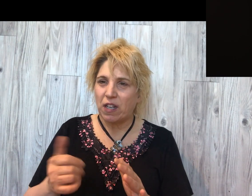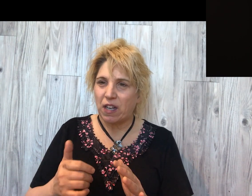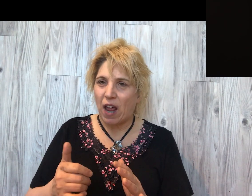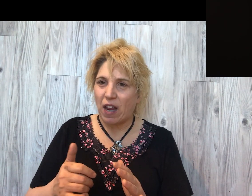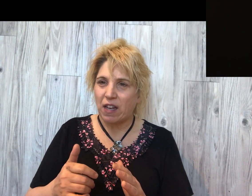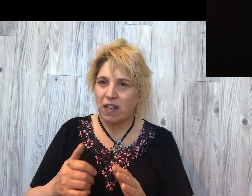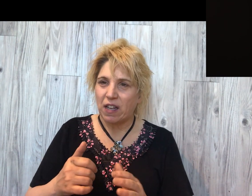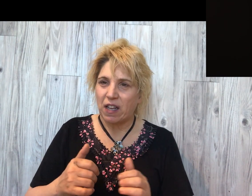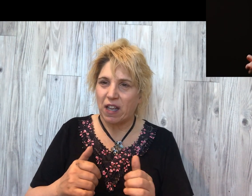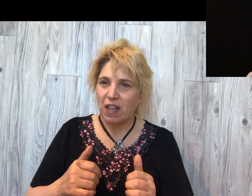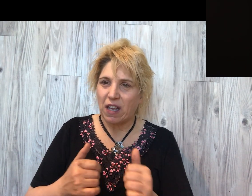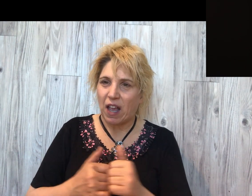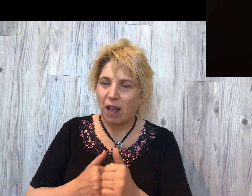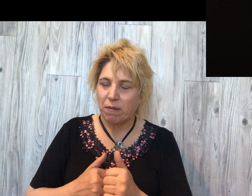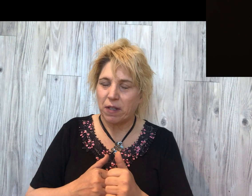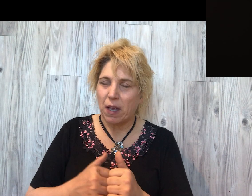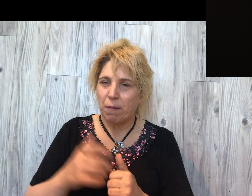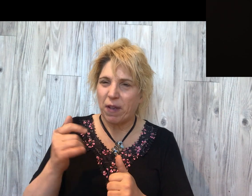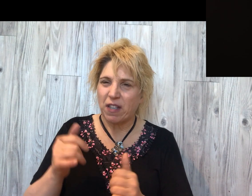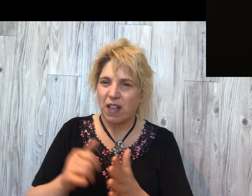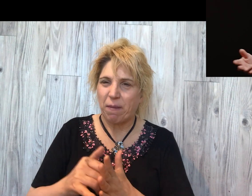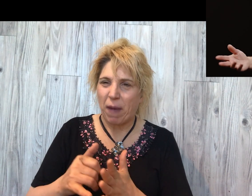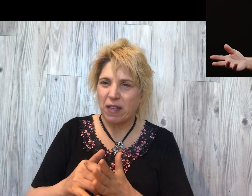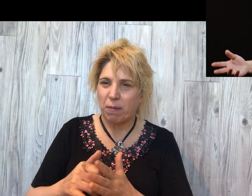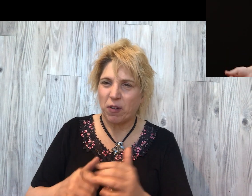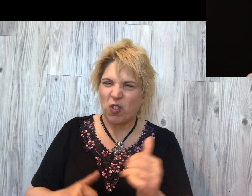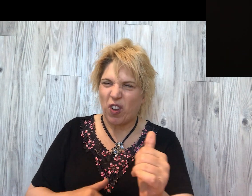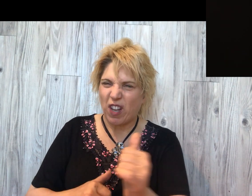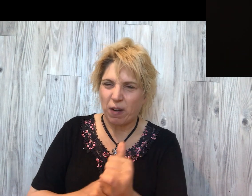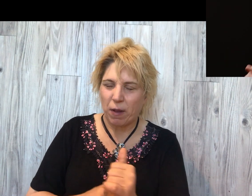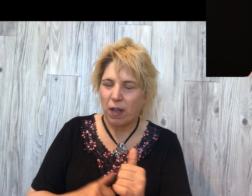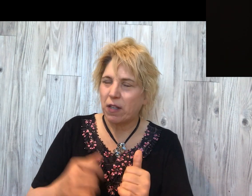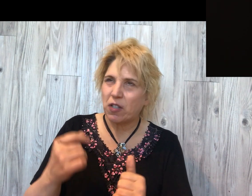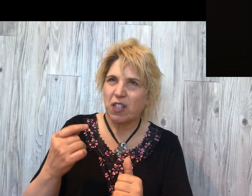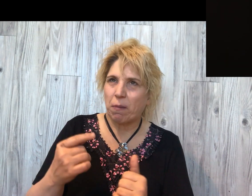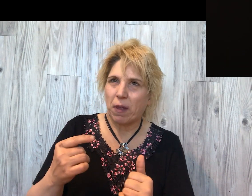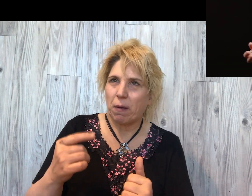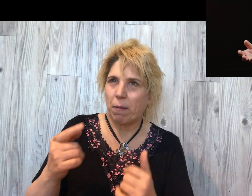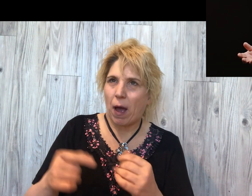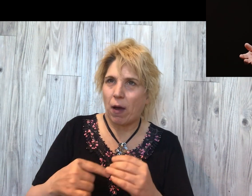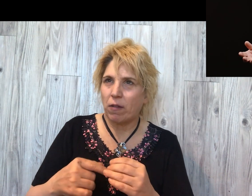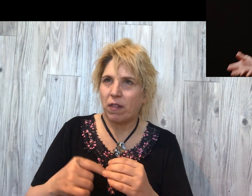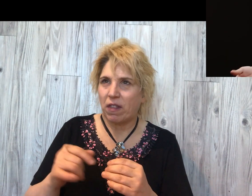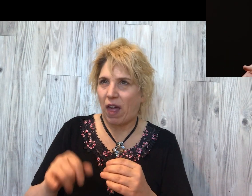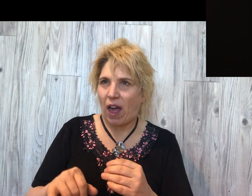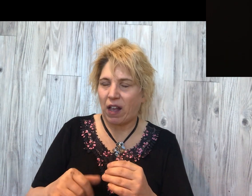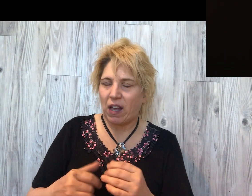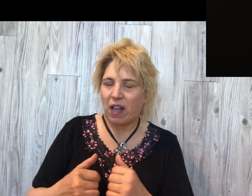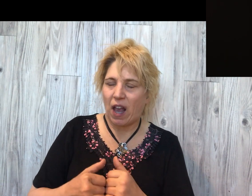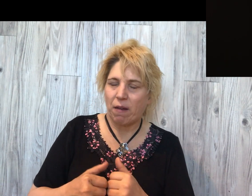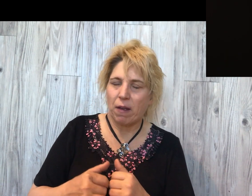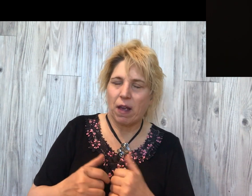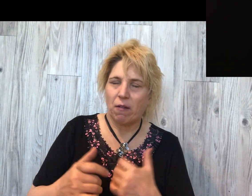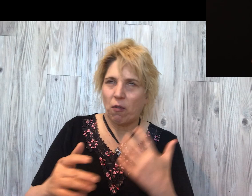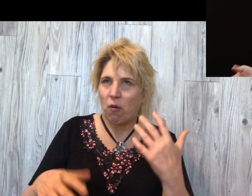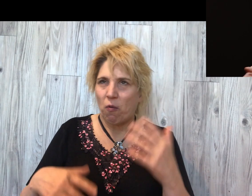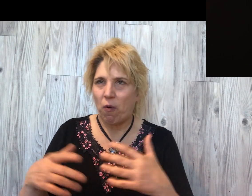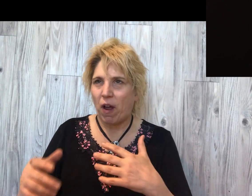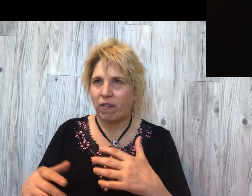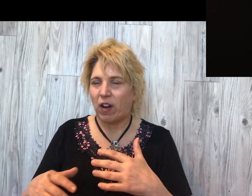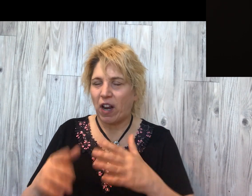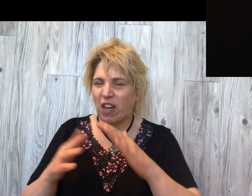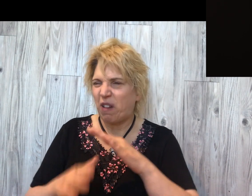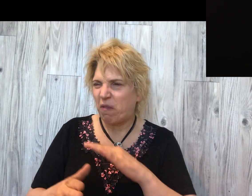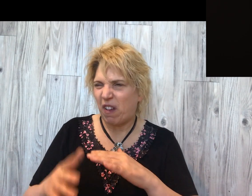the game. Because there was no way the other team was going to catch up. And it was just a thing about sportsmanship and teaching some kindness and humility to little